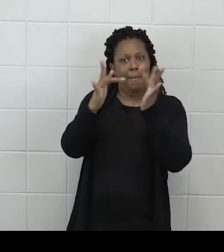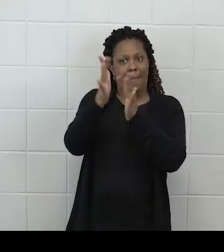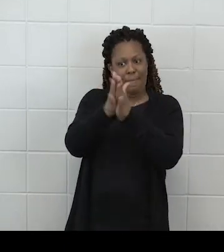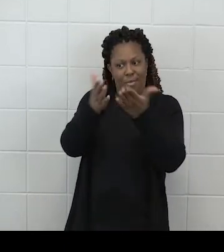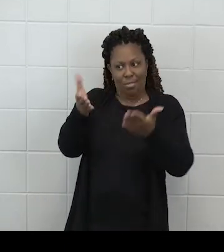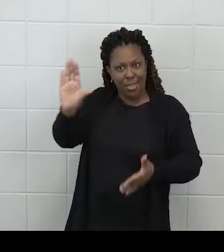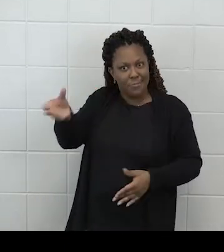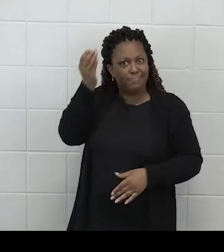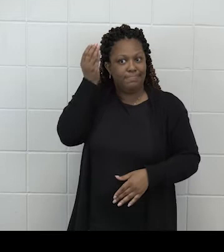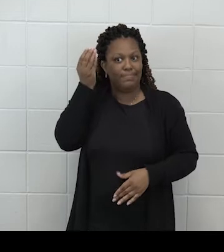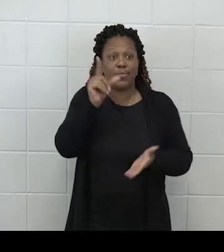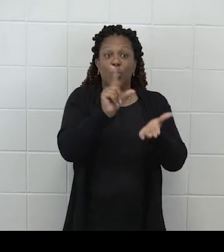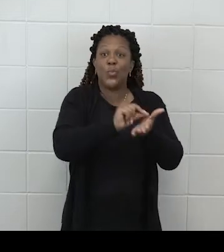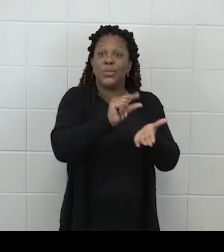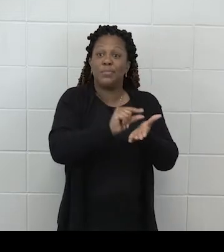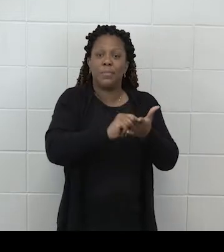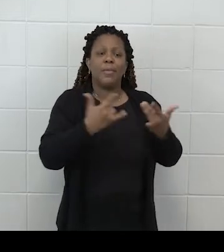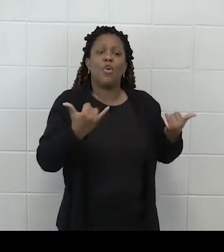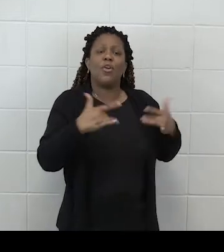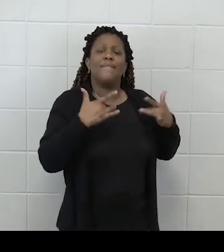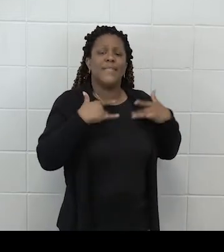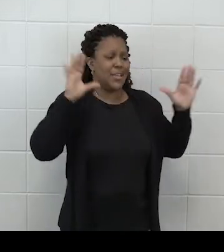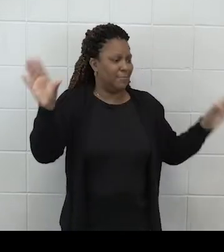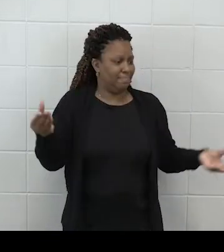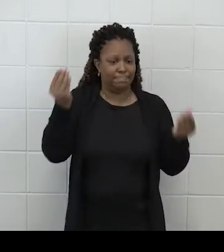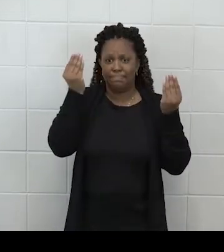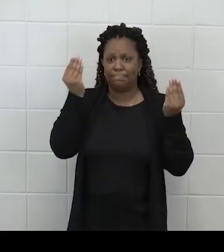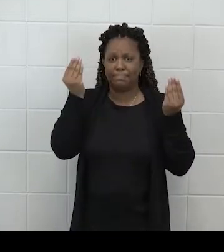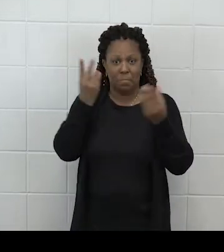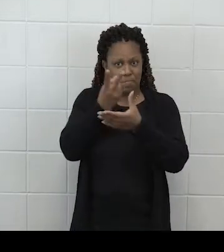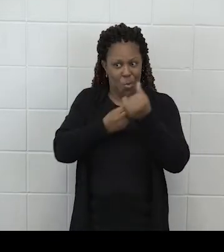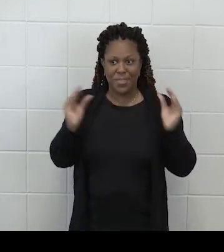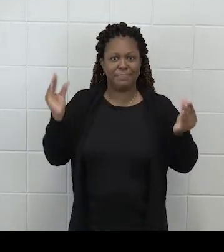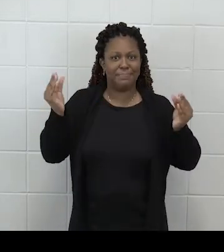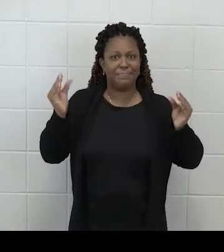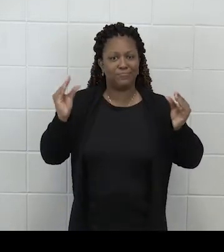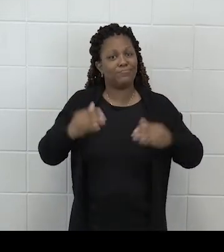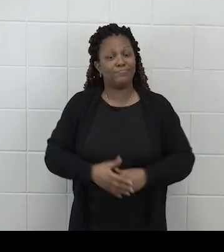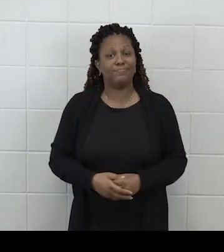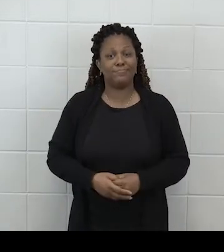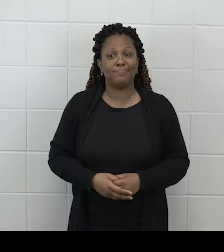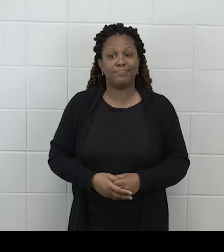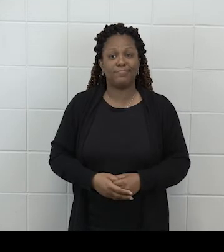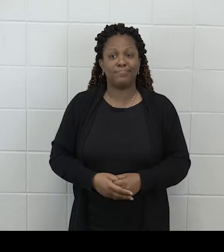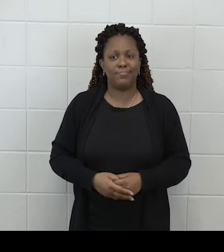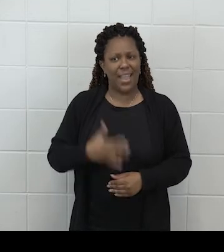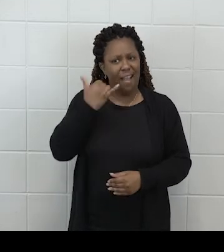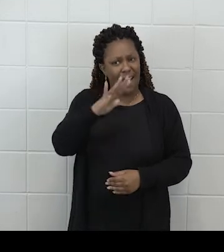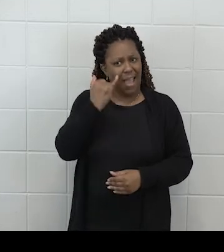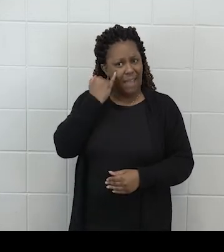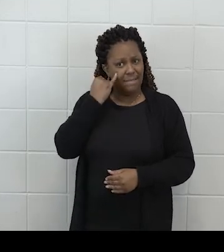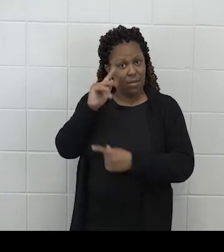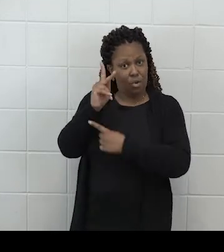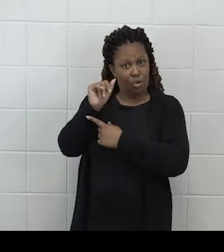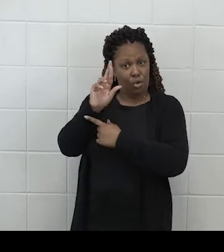still alive today, he might just change what he has to say, and he would probably say this: do